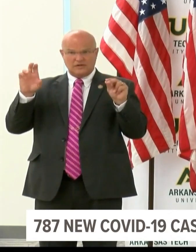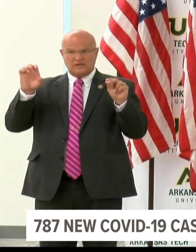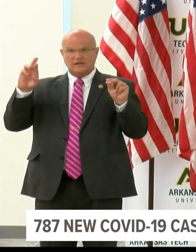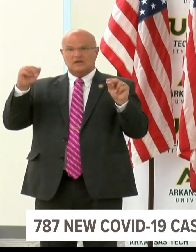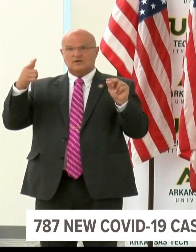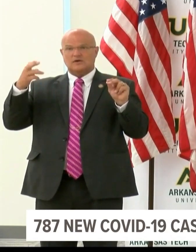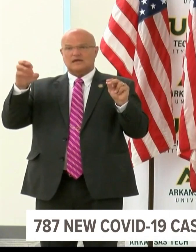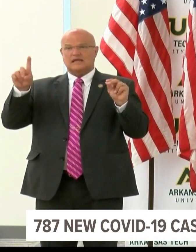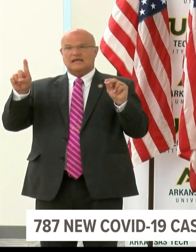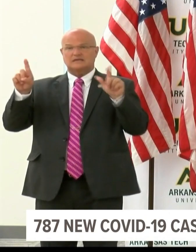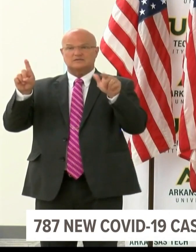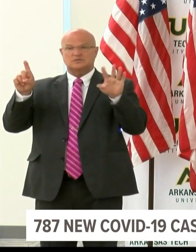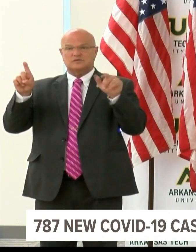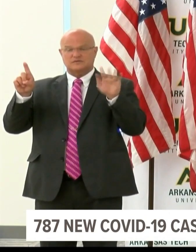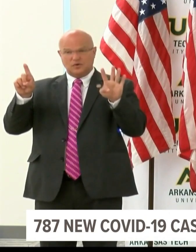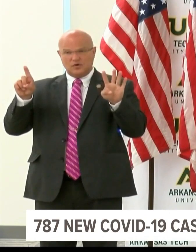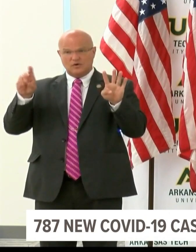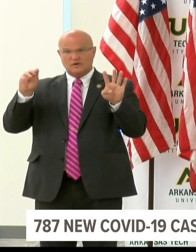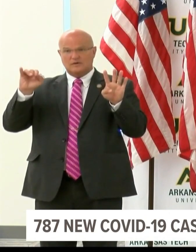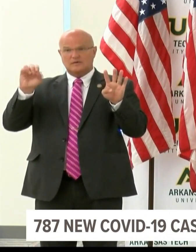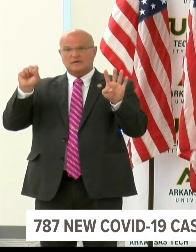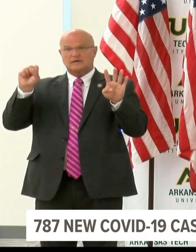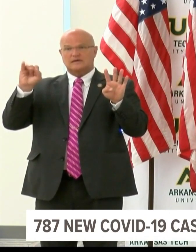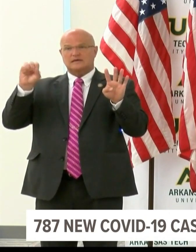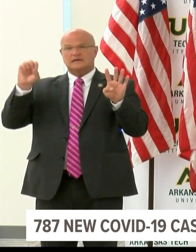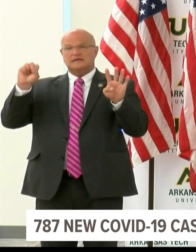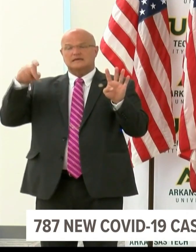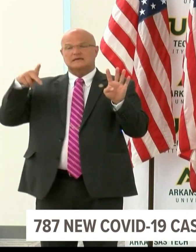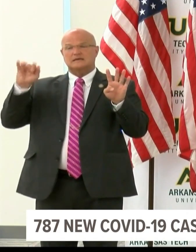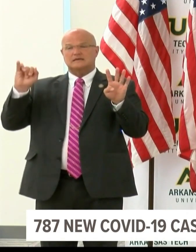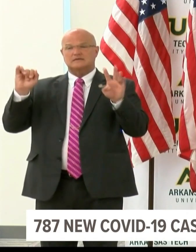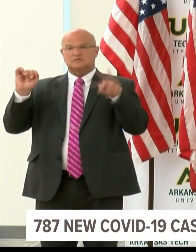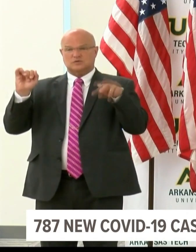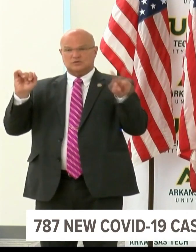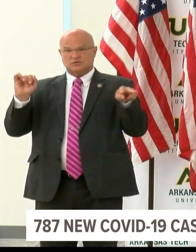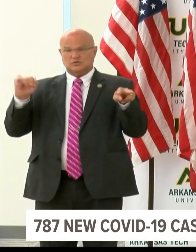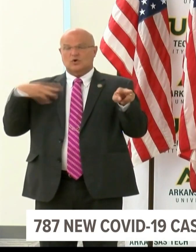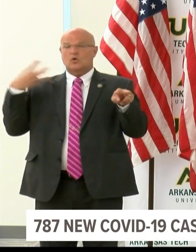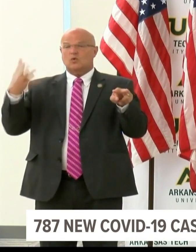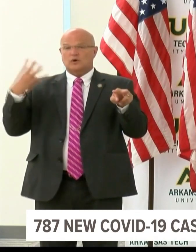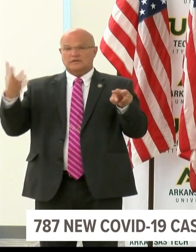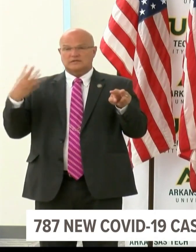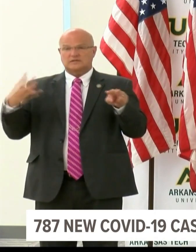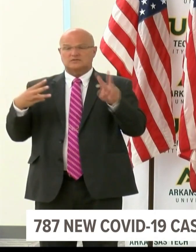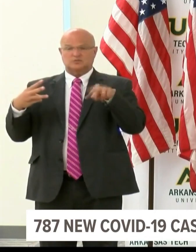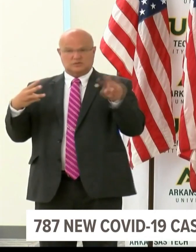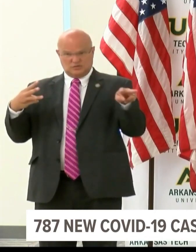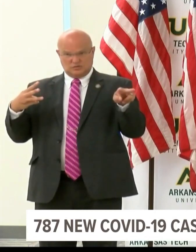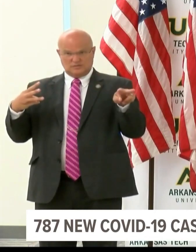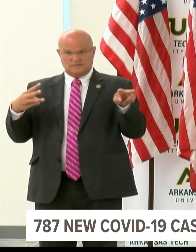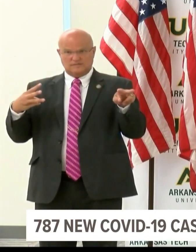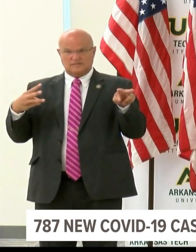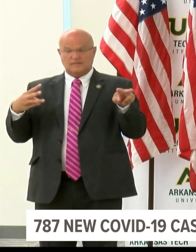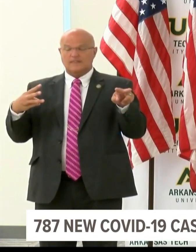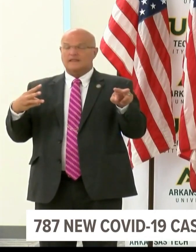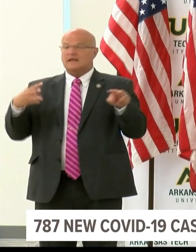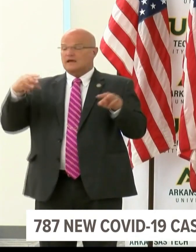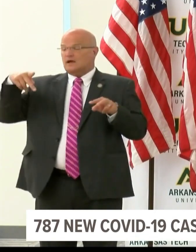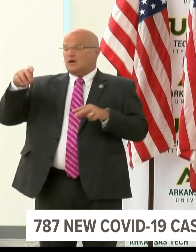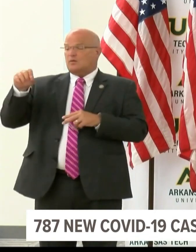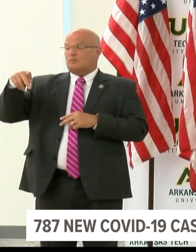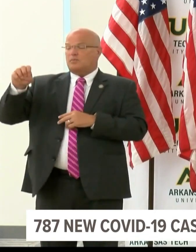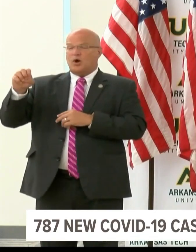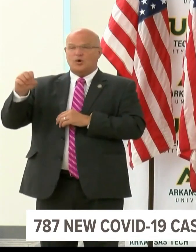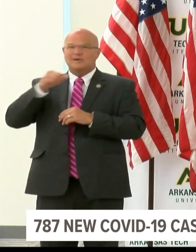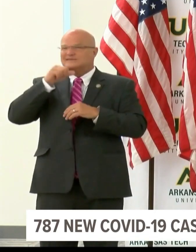Craighead County 24, Mississippi County 22, and Washington County 22. And the fact that Polk County